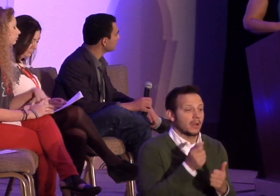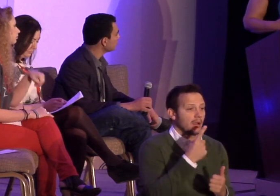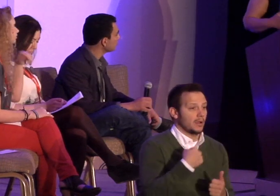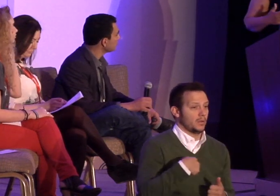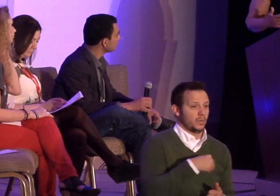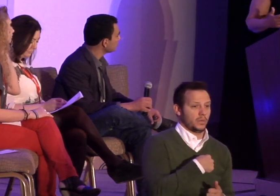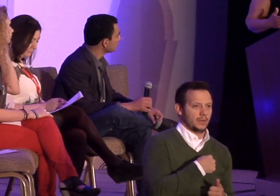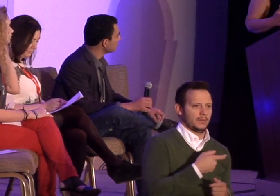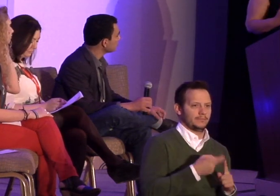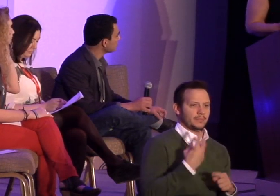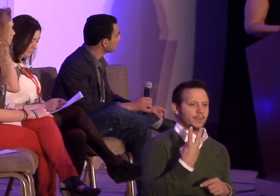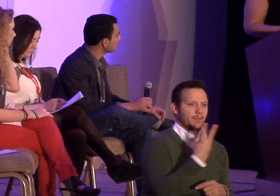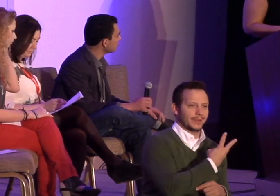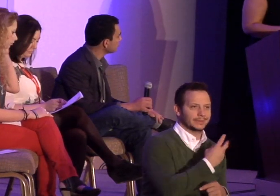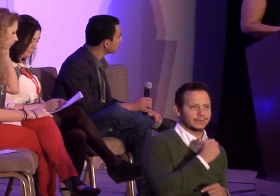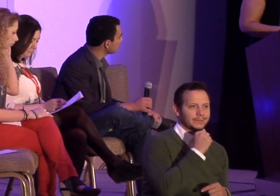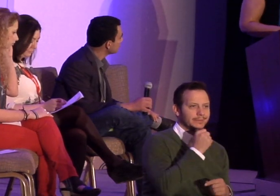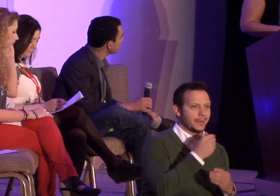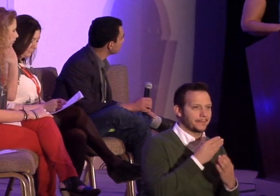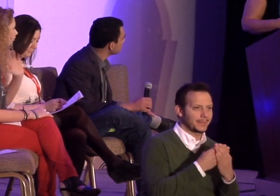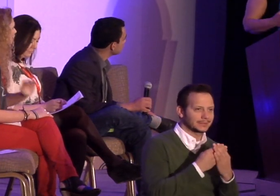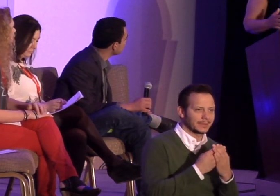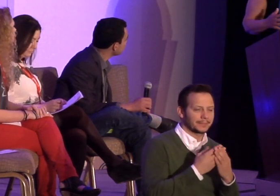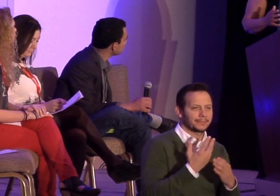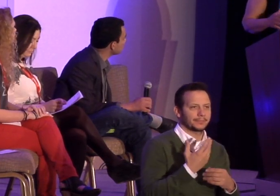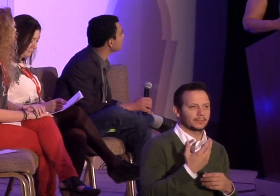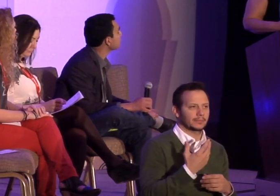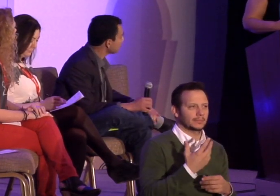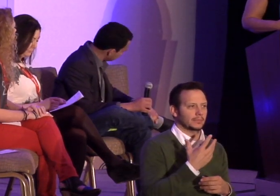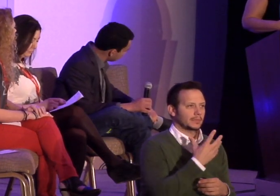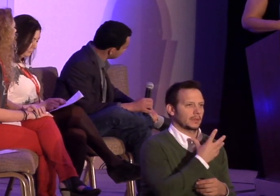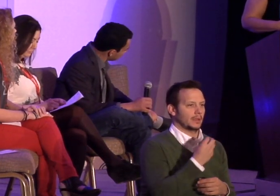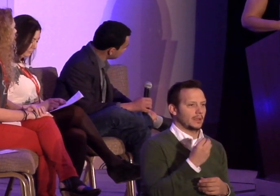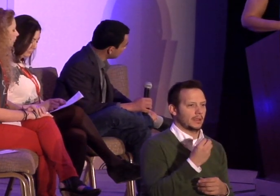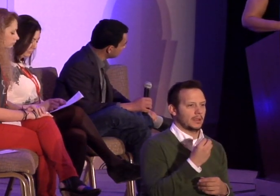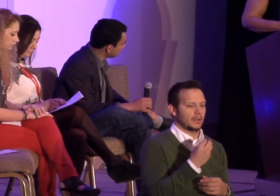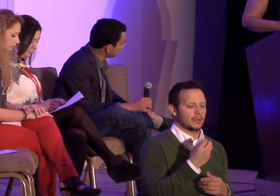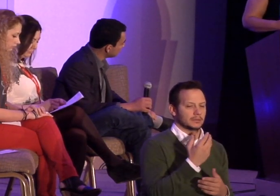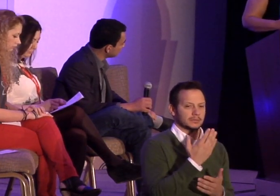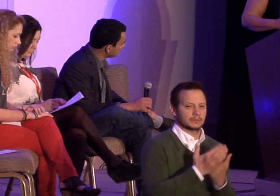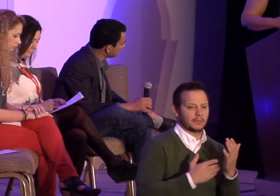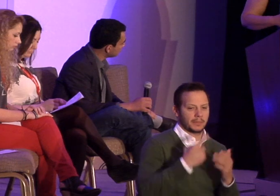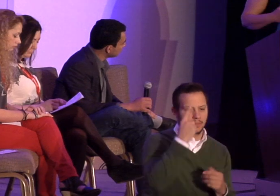Western and are often considered racist and